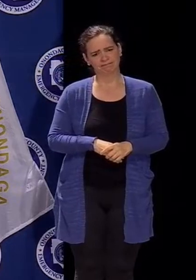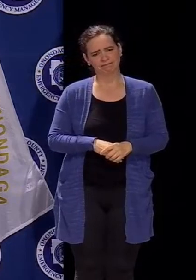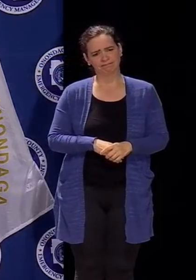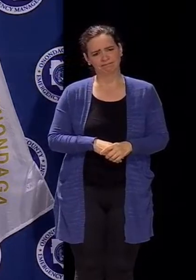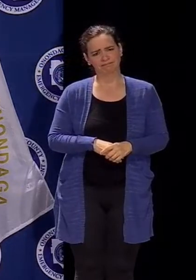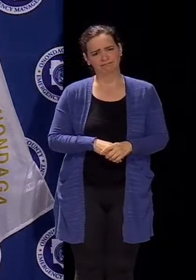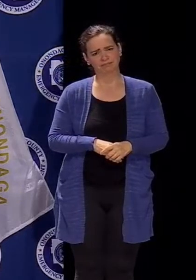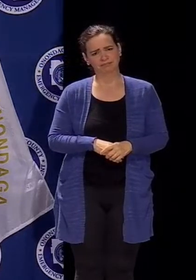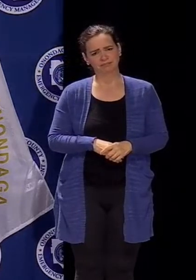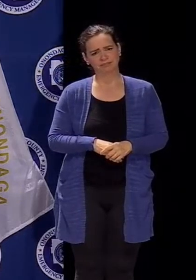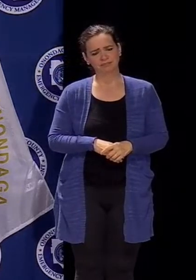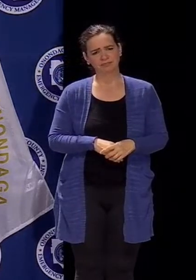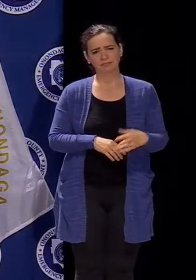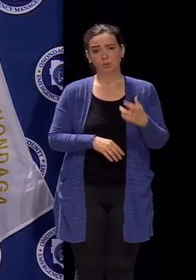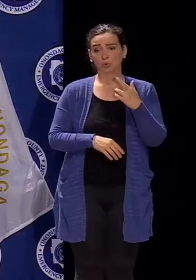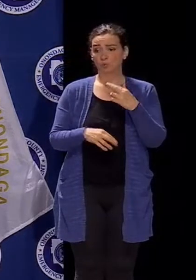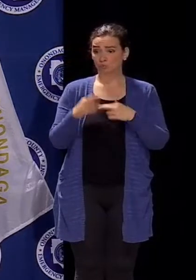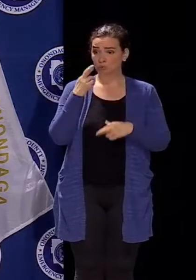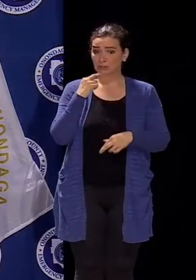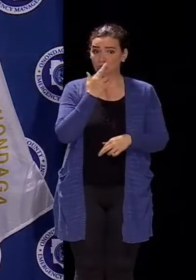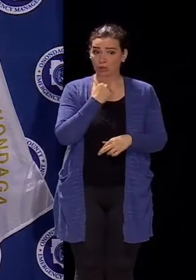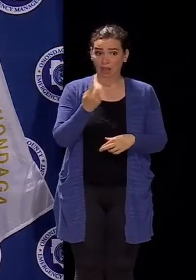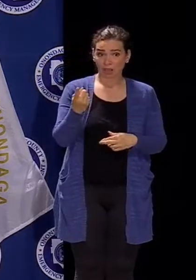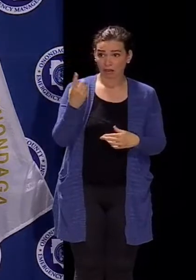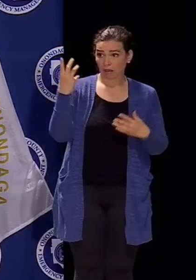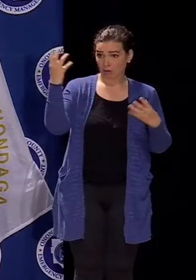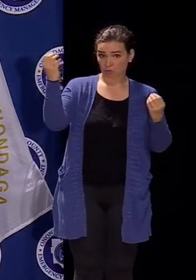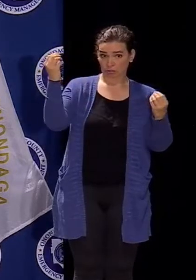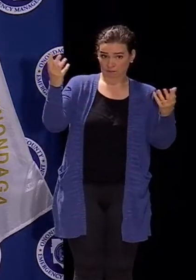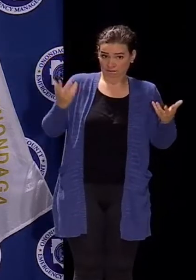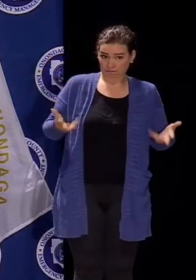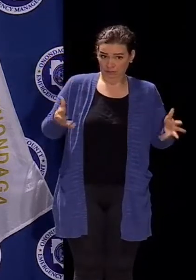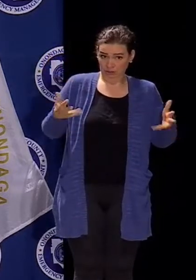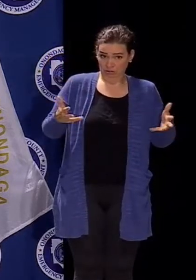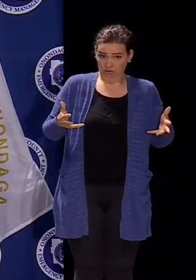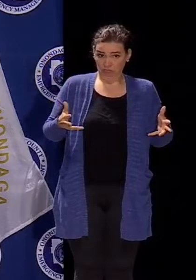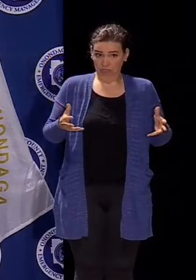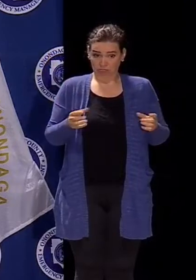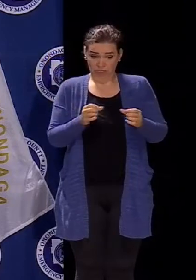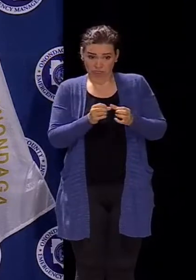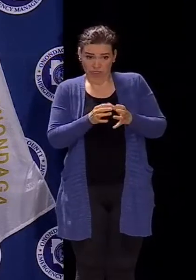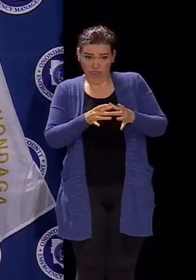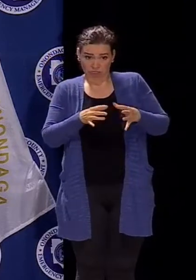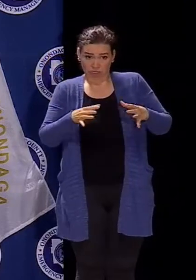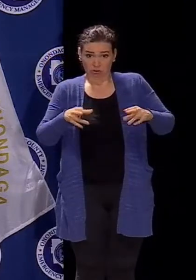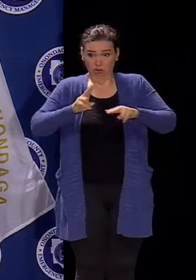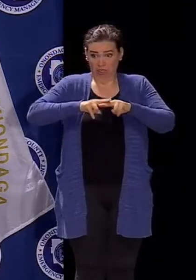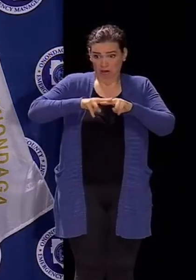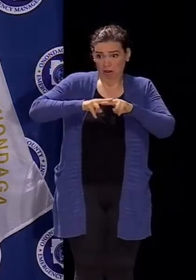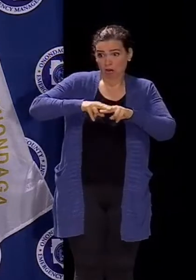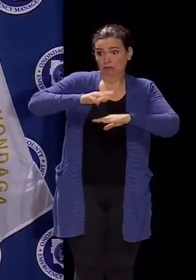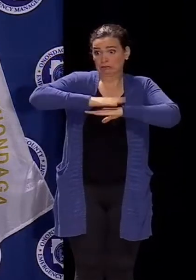Are restaurants who have outdoor dining able to expand that outdoor dining, or?